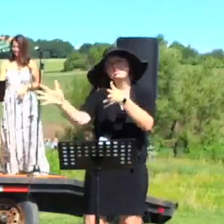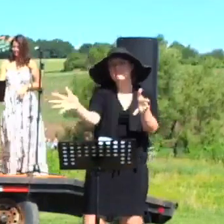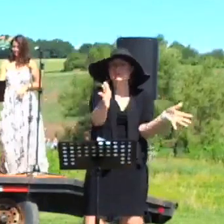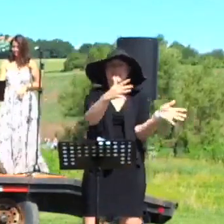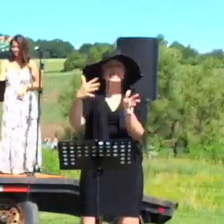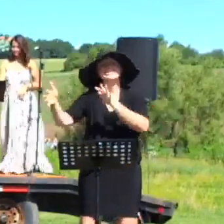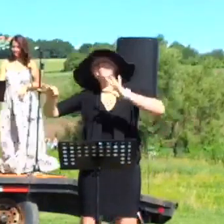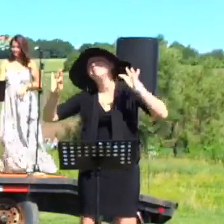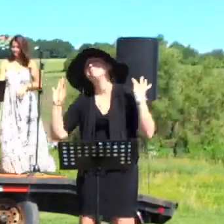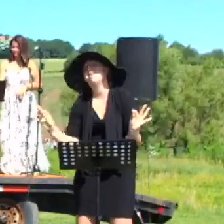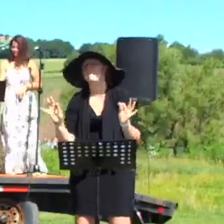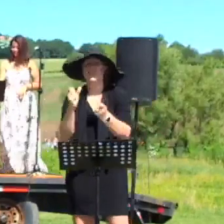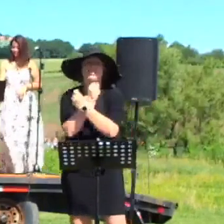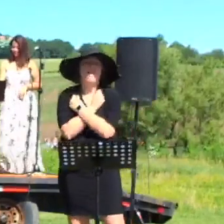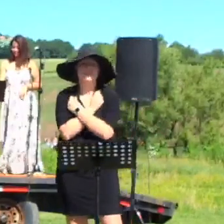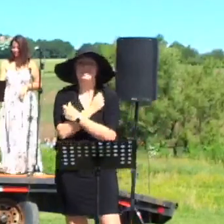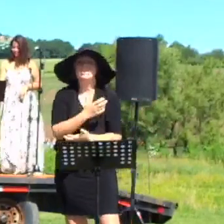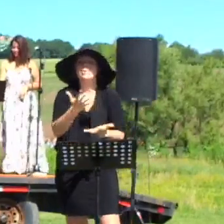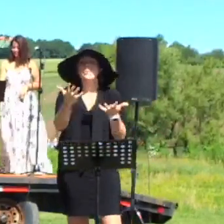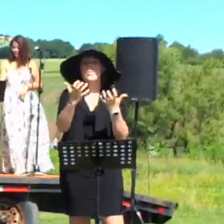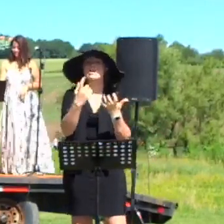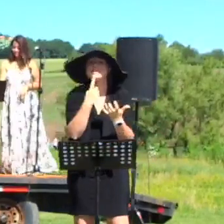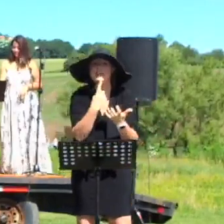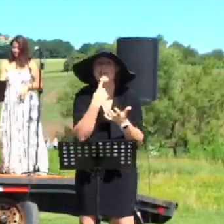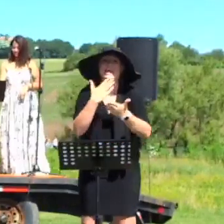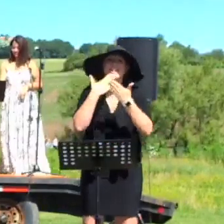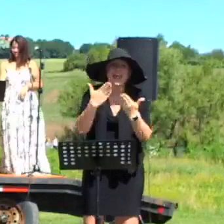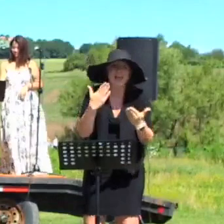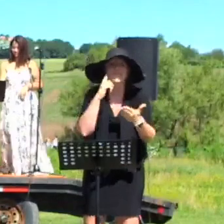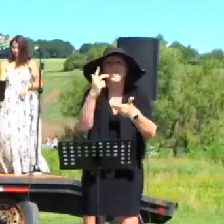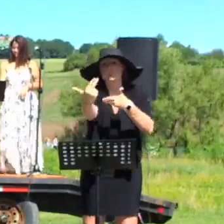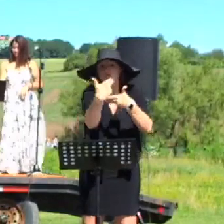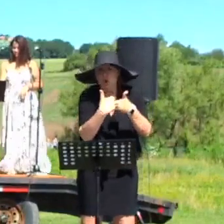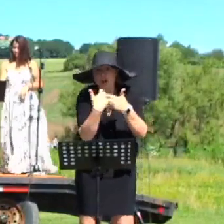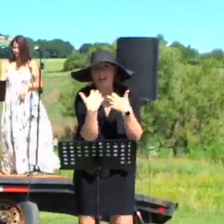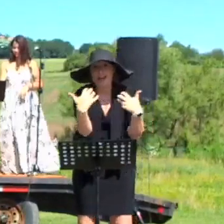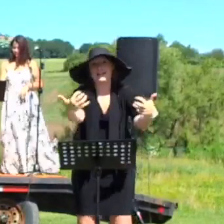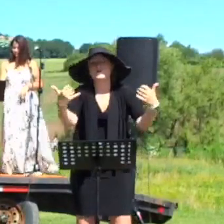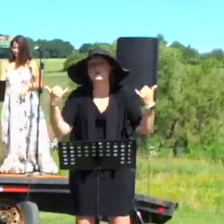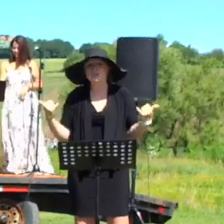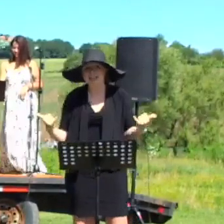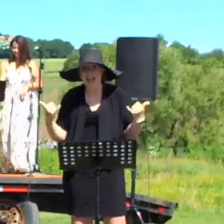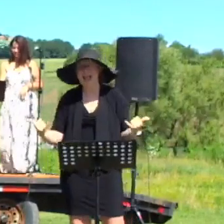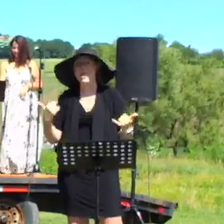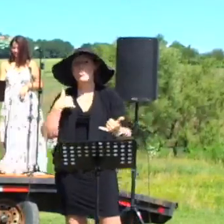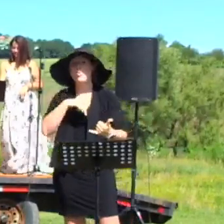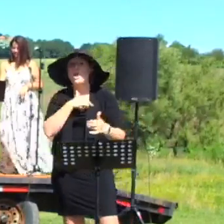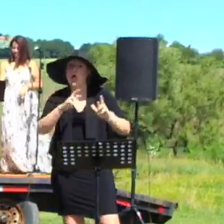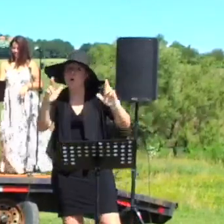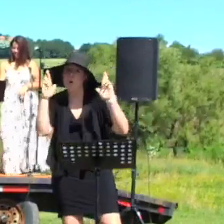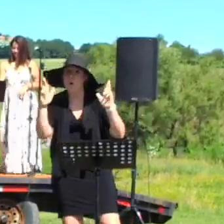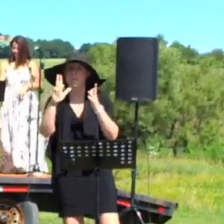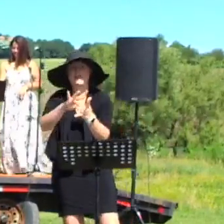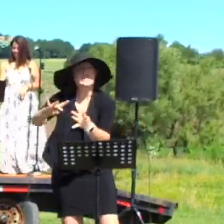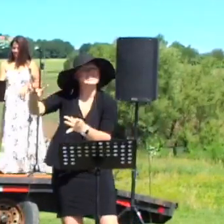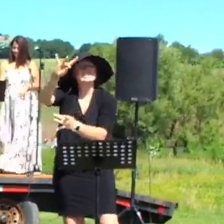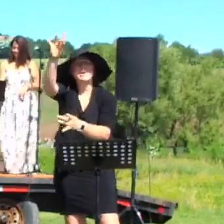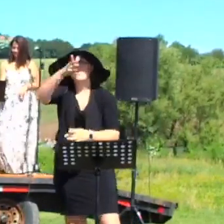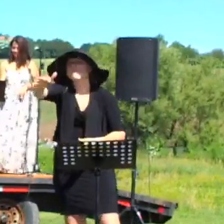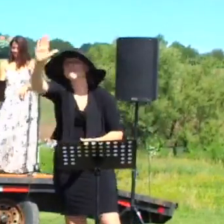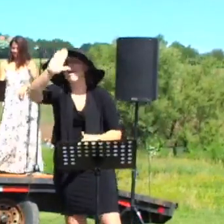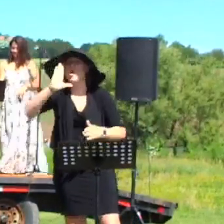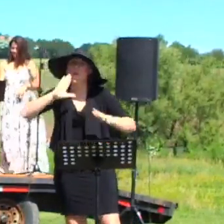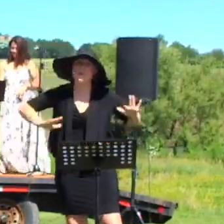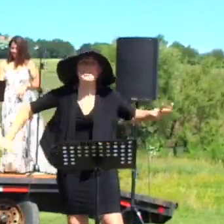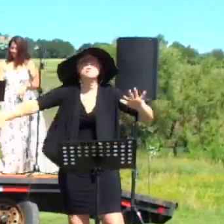loving it. We just want to say thank you for being with us. We're hoping that the Spirit of God is just going to be